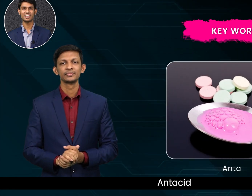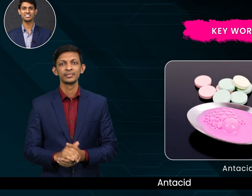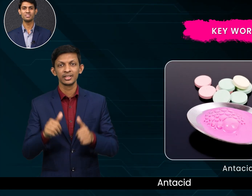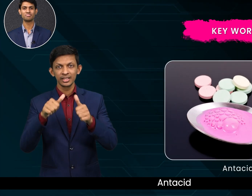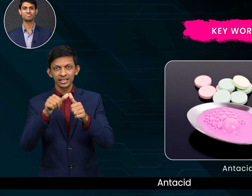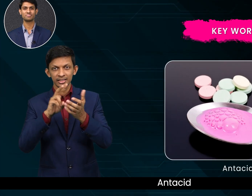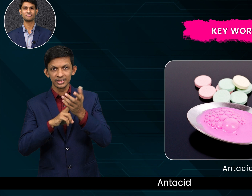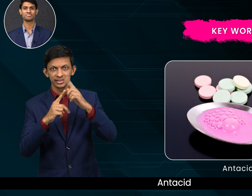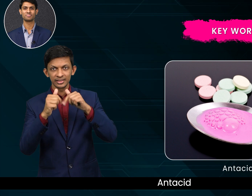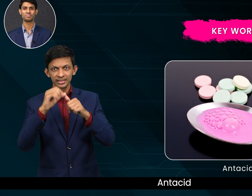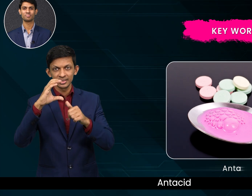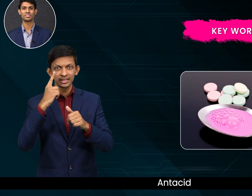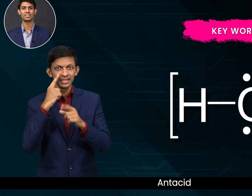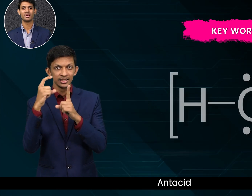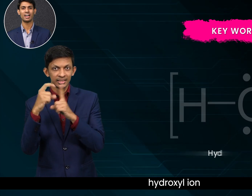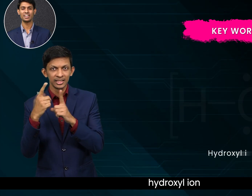antacid,